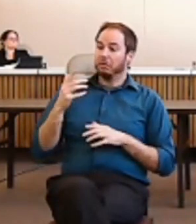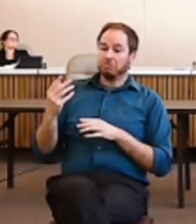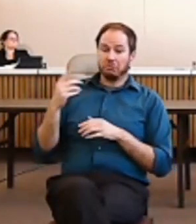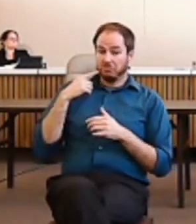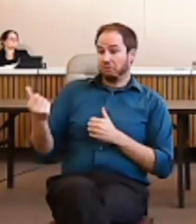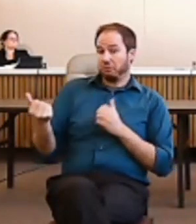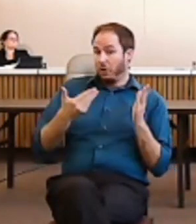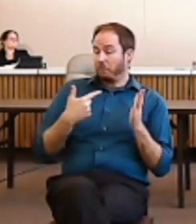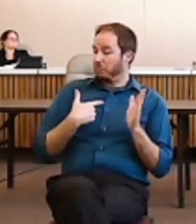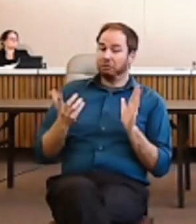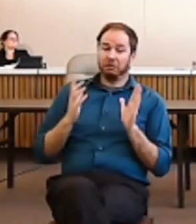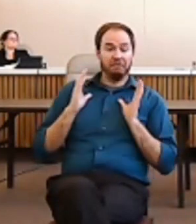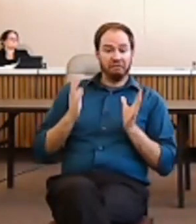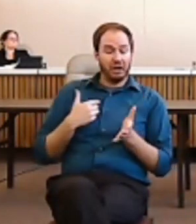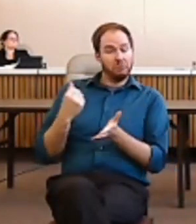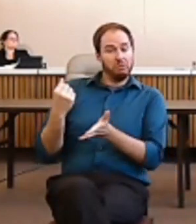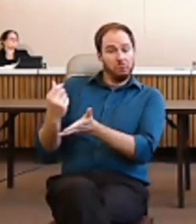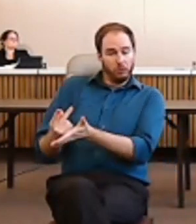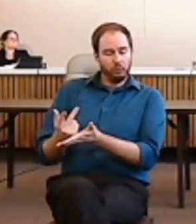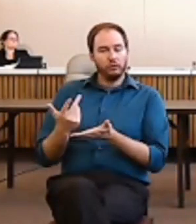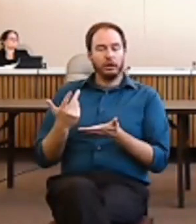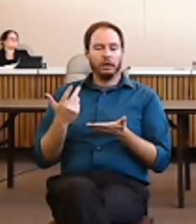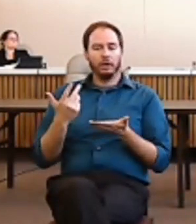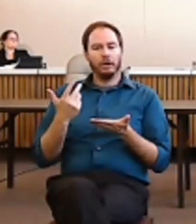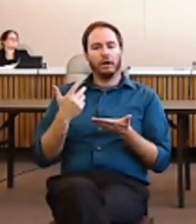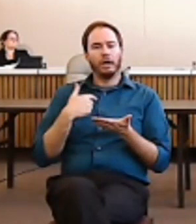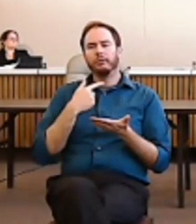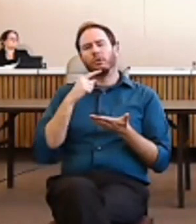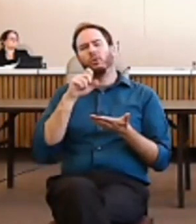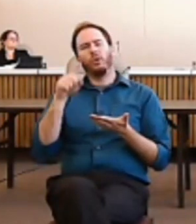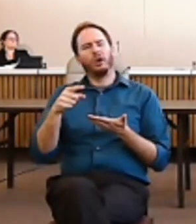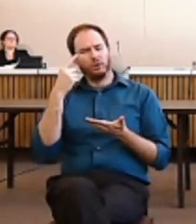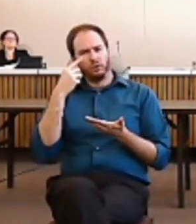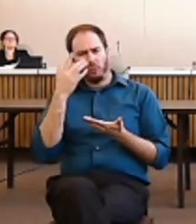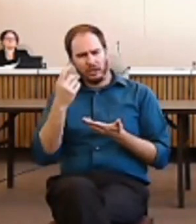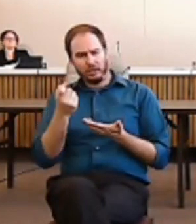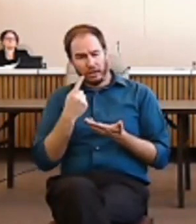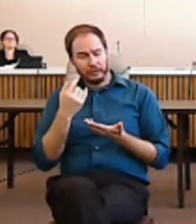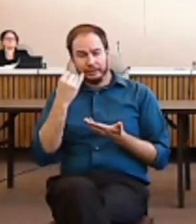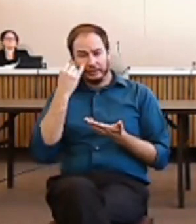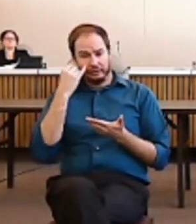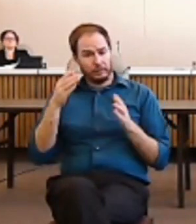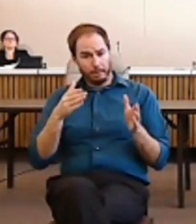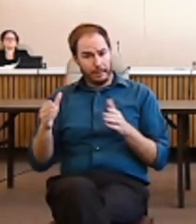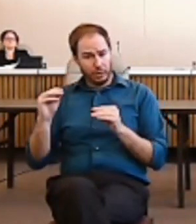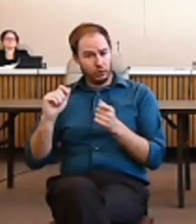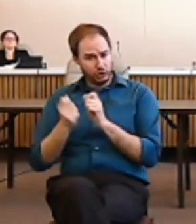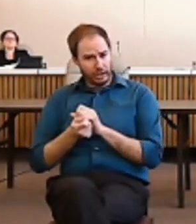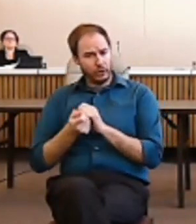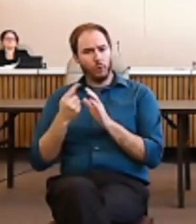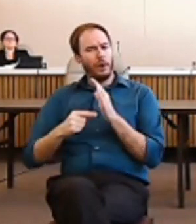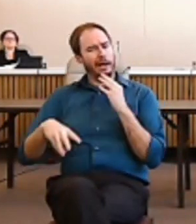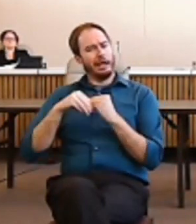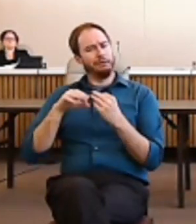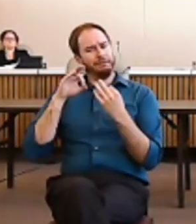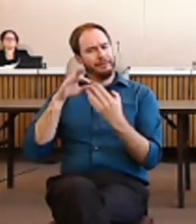approve this plan and there's no change to the plan, I guess my question is, what does it matter? Well, if the plan hasn't changed, what additional input are